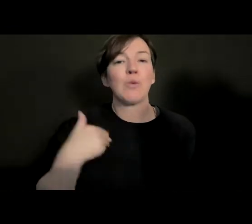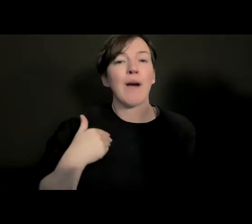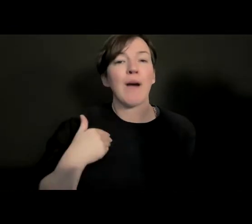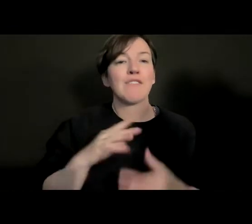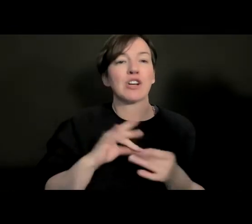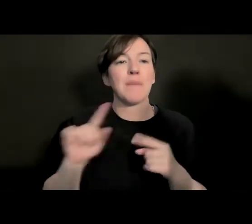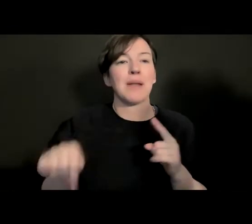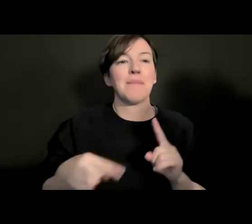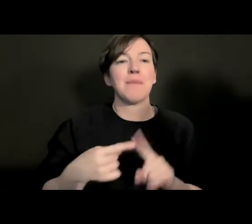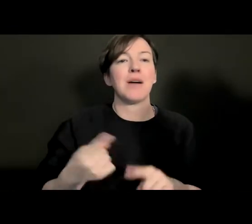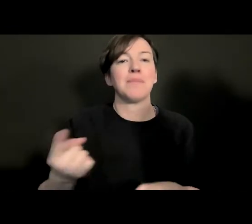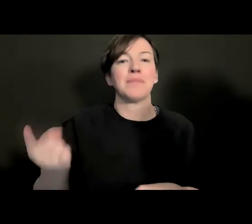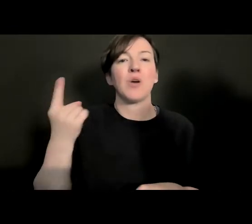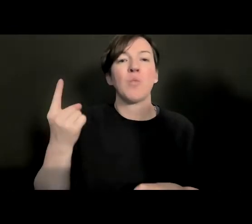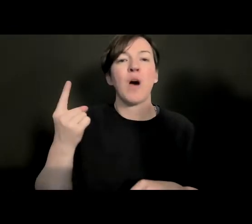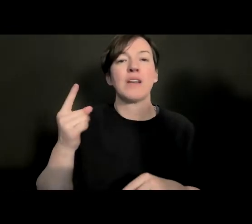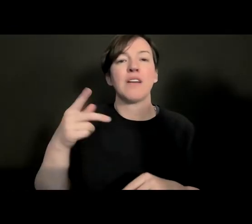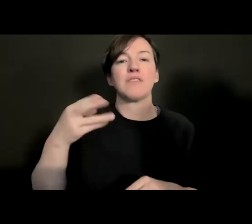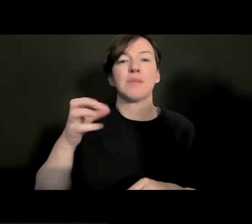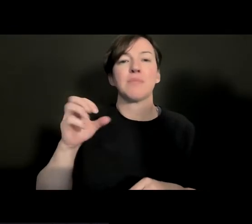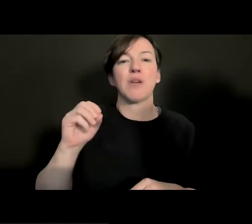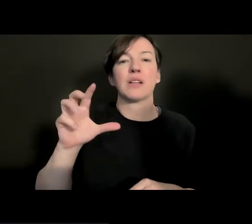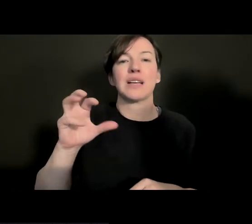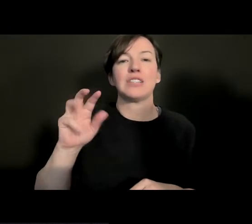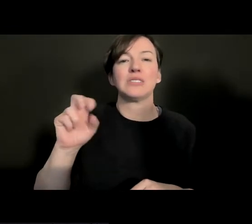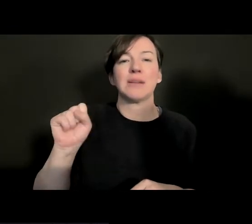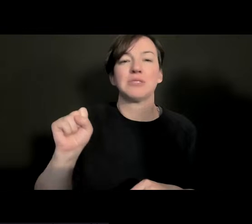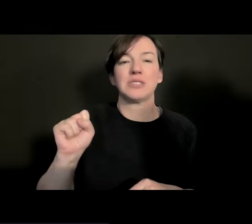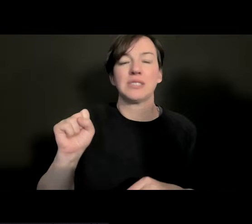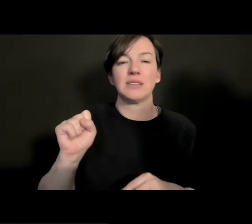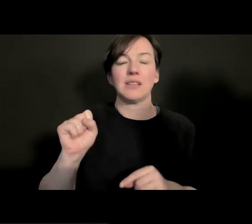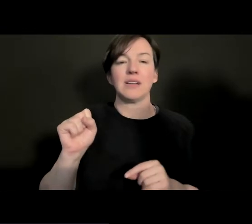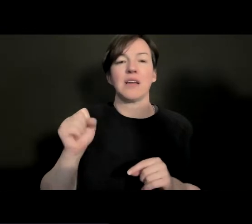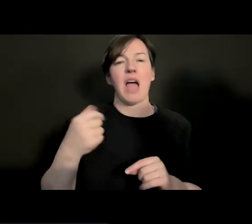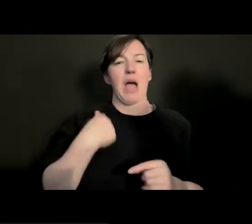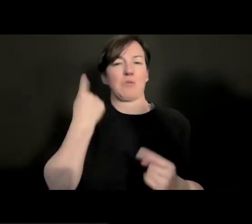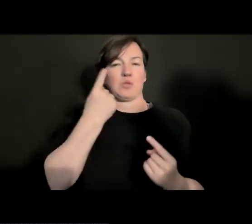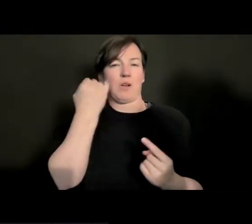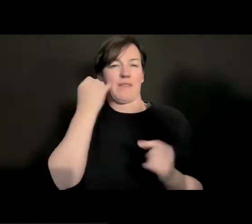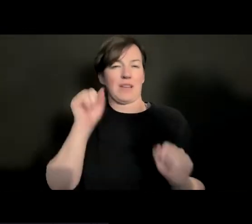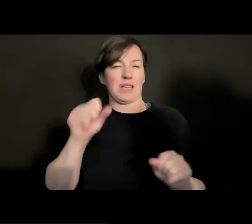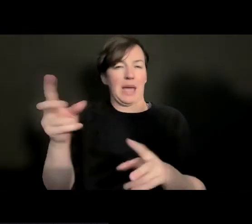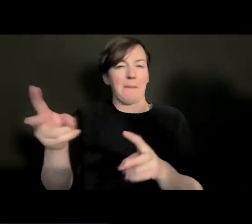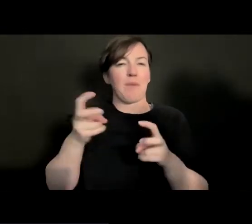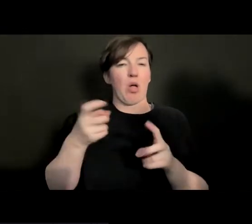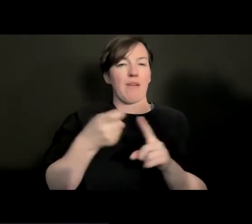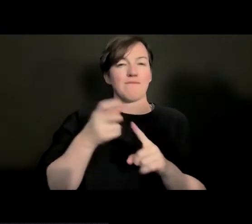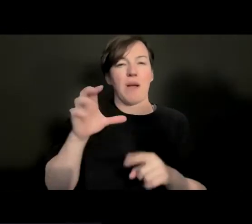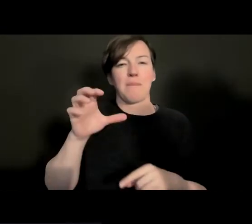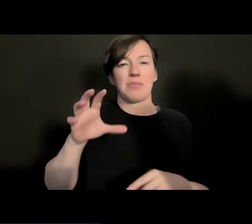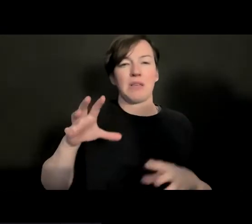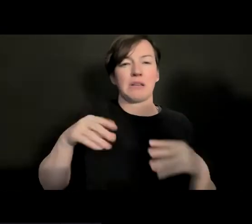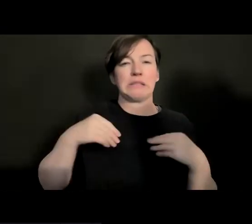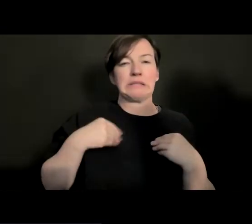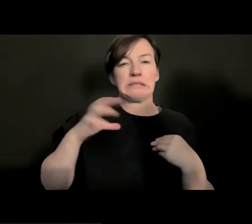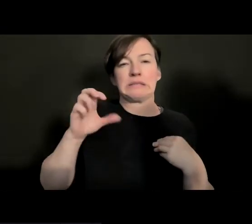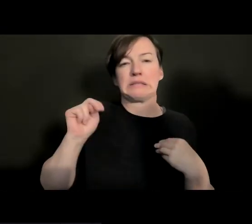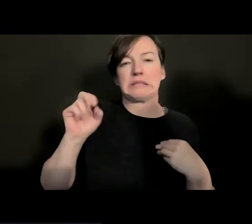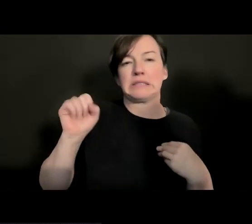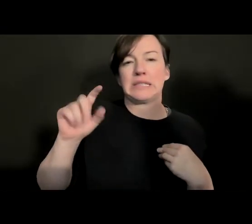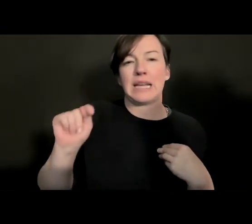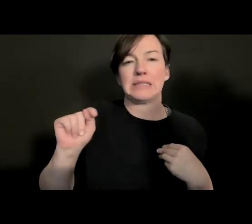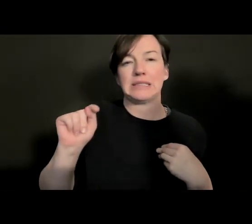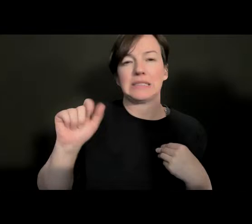about one of the proclamations, but I wonder if I should pull it from the consent agenda. Well, I think we